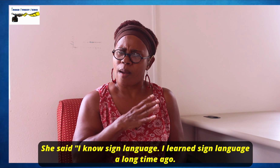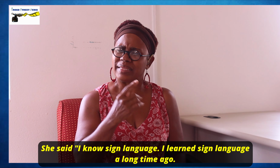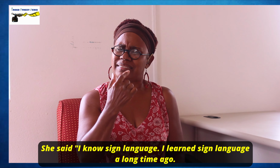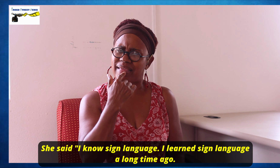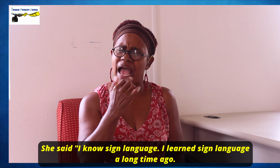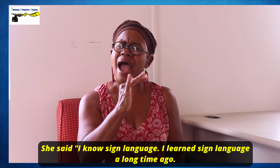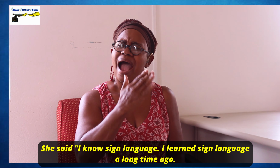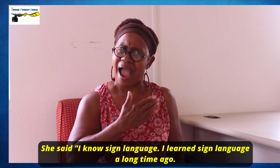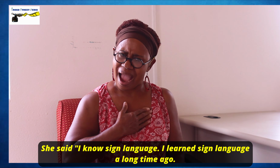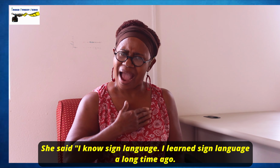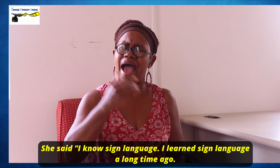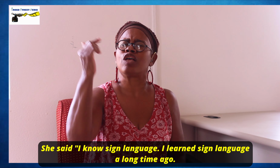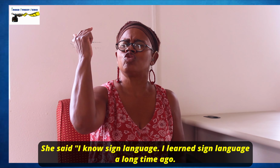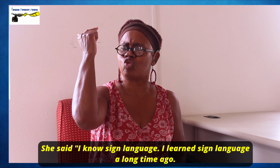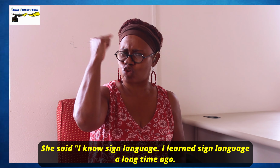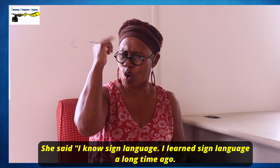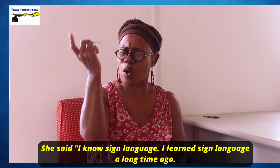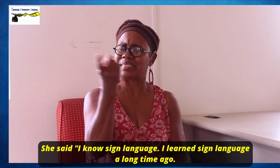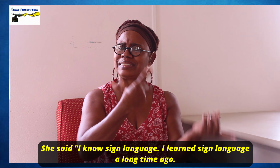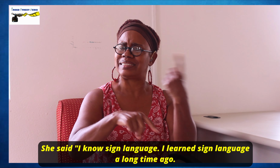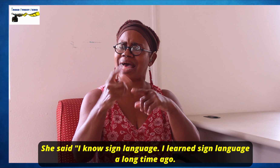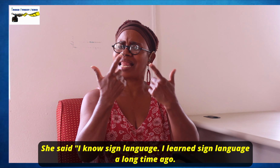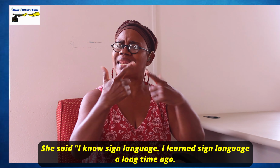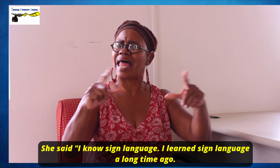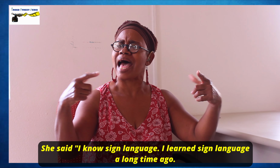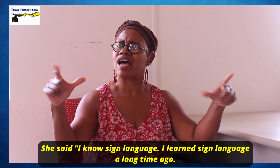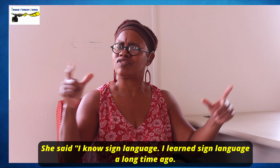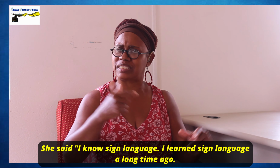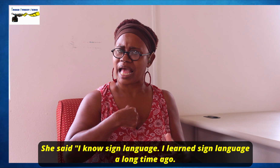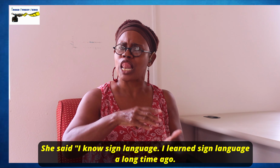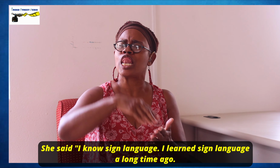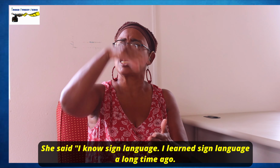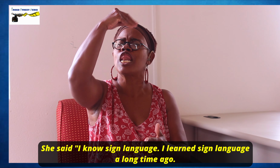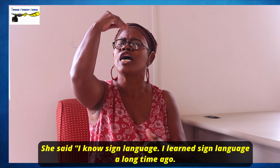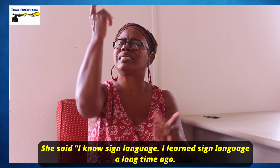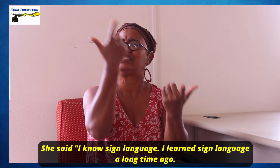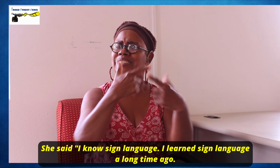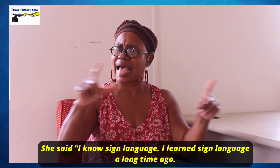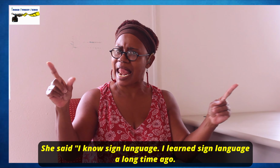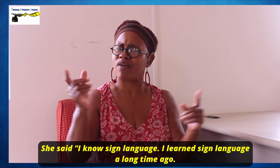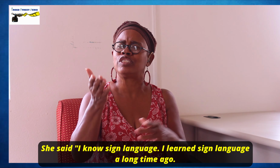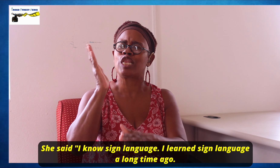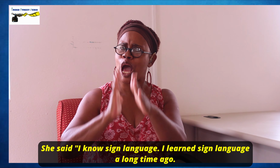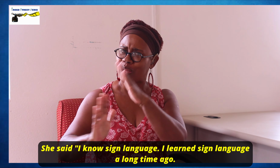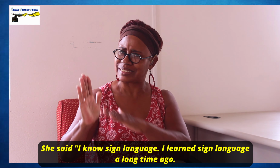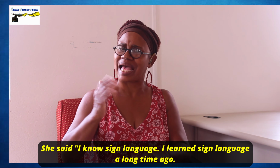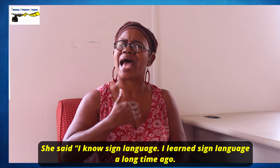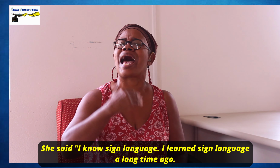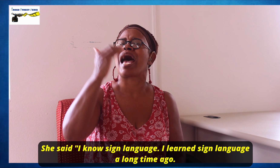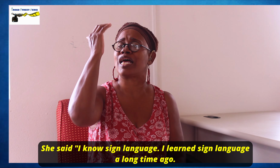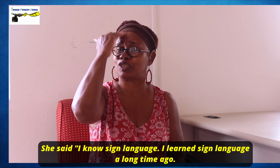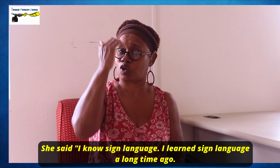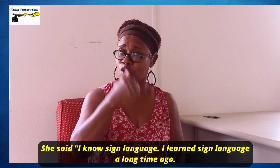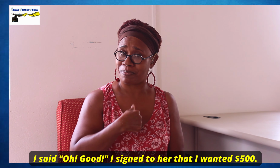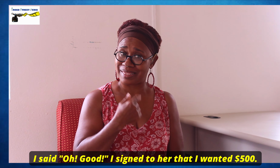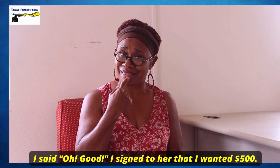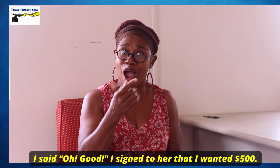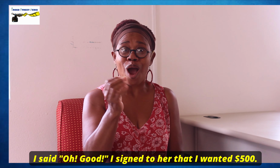She said, I know sign language. I learned sign language a long time ago. I